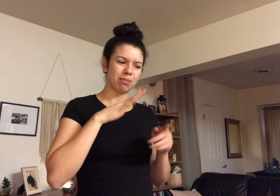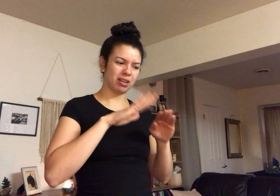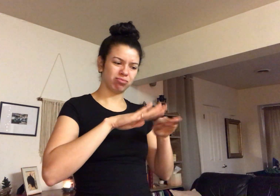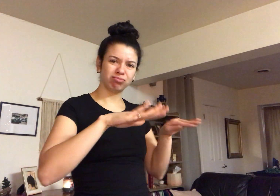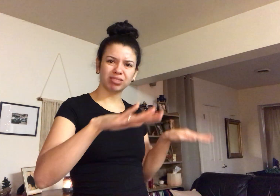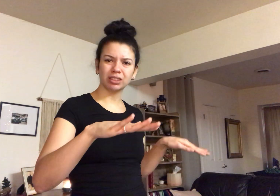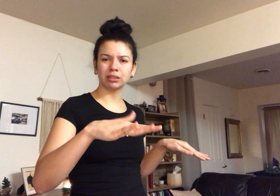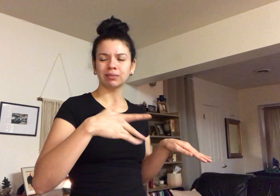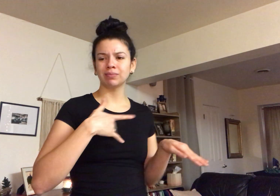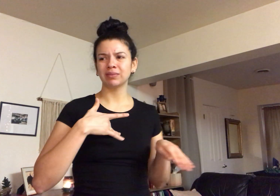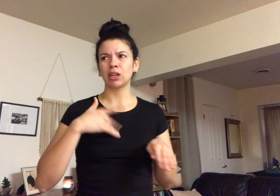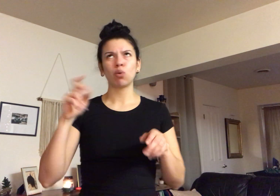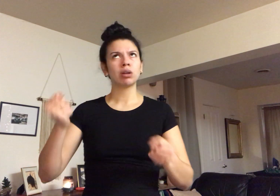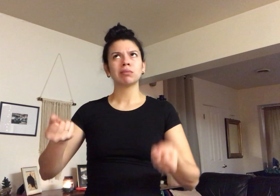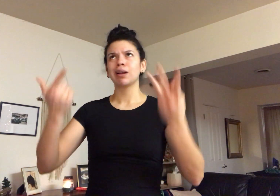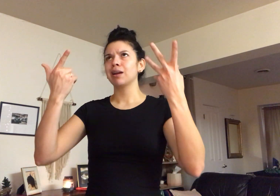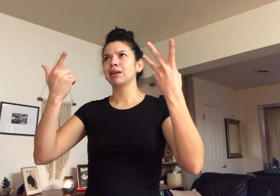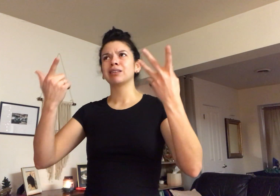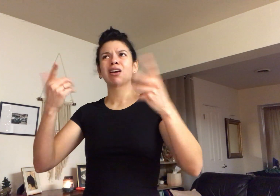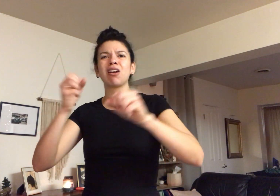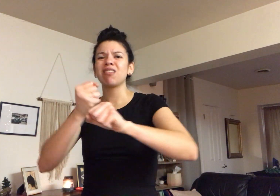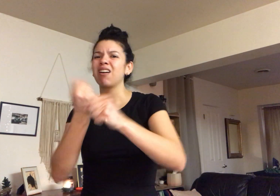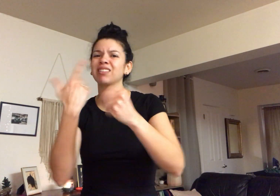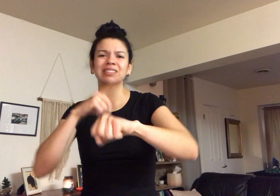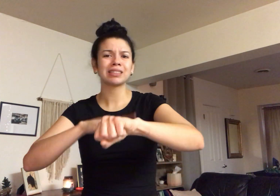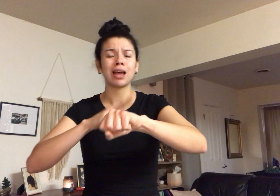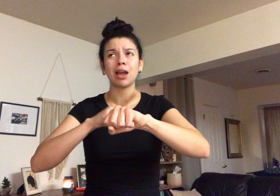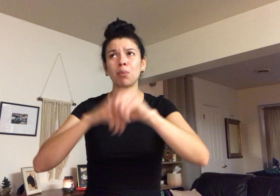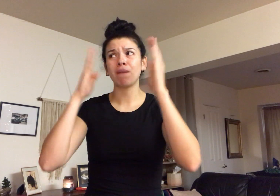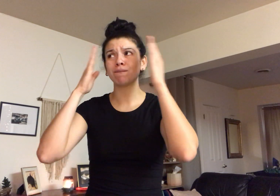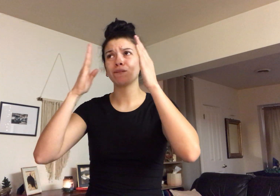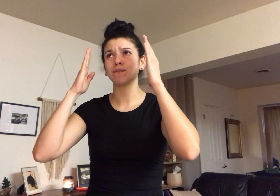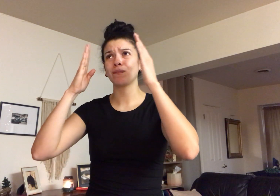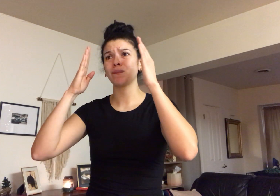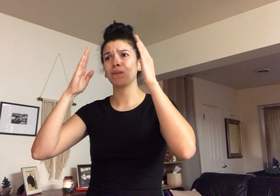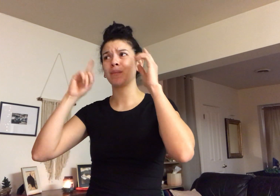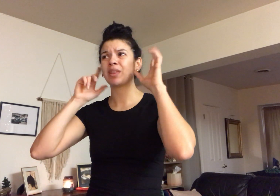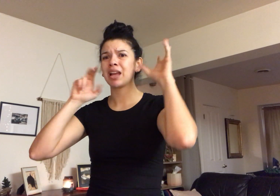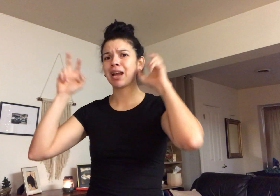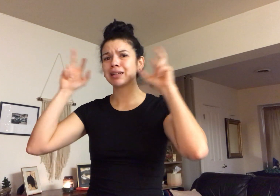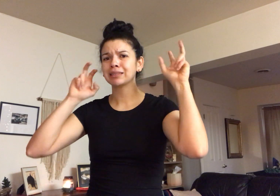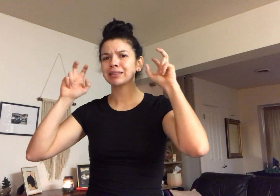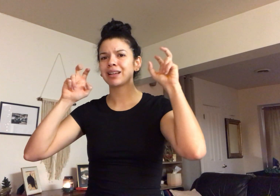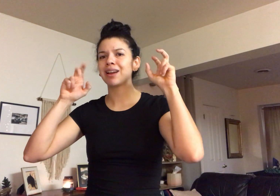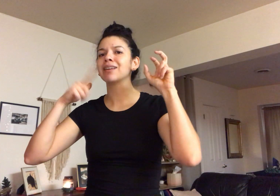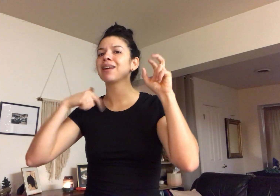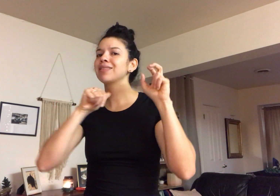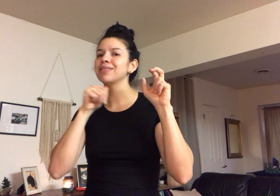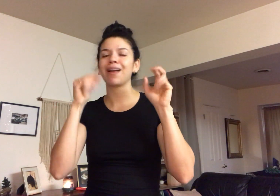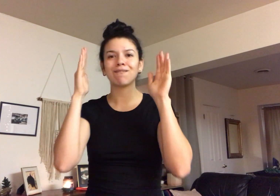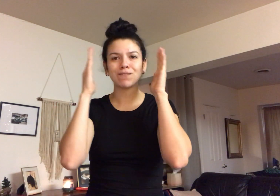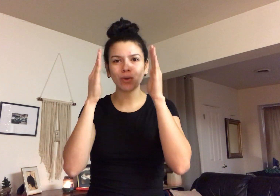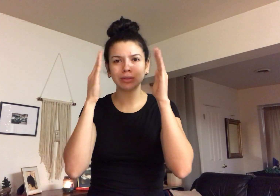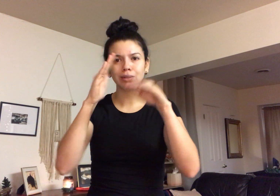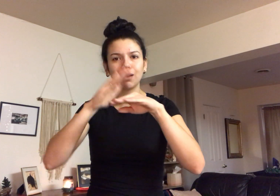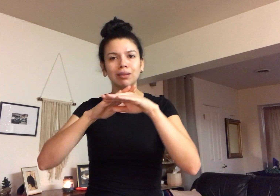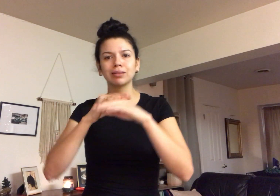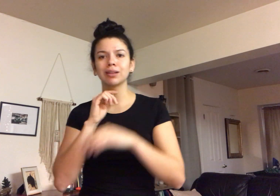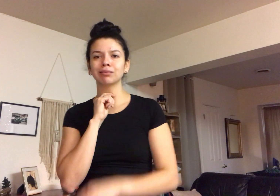people are saying that we rarely pay attention to the things they don't. Silence is the residue of